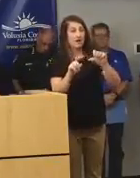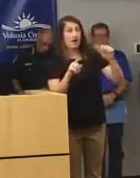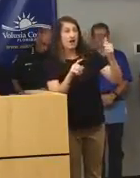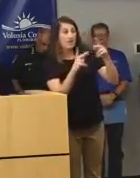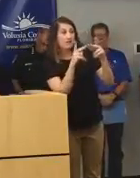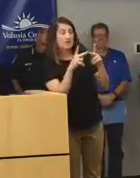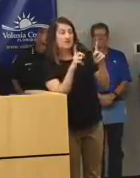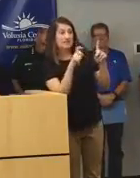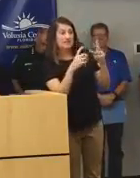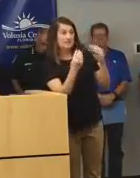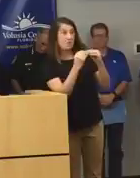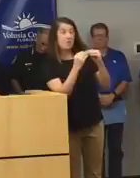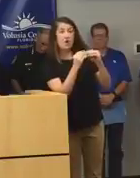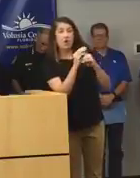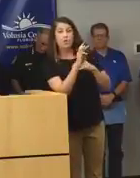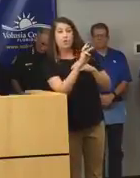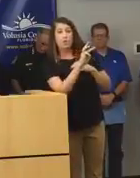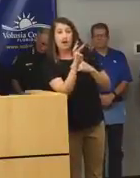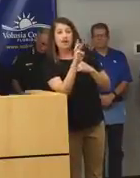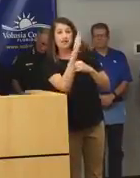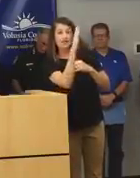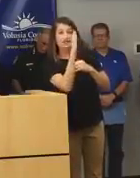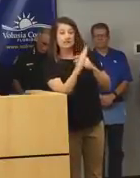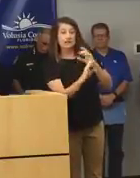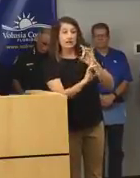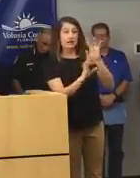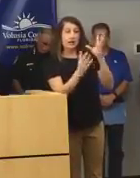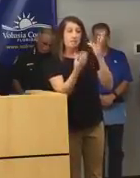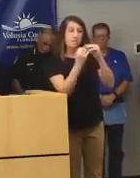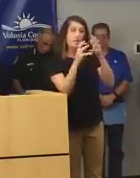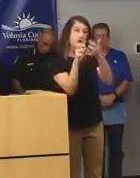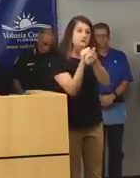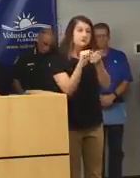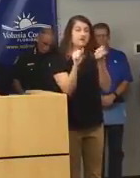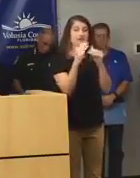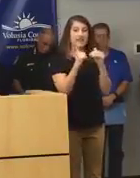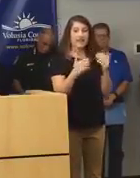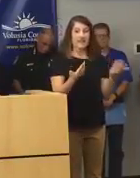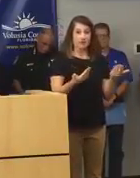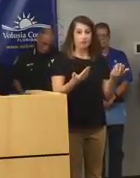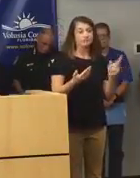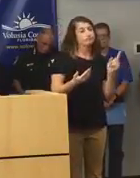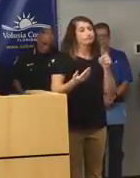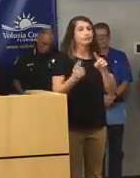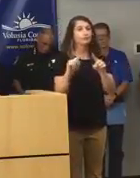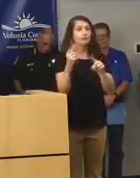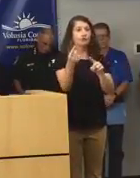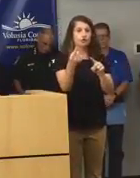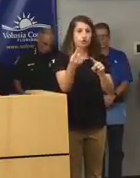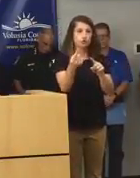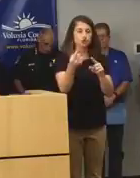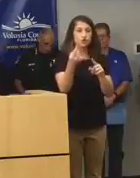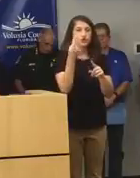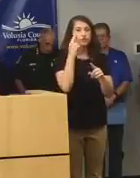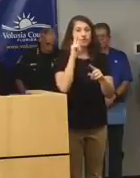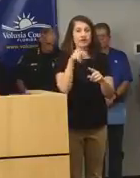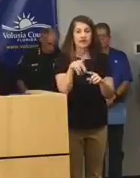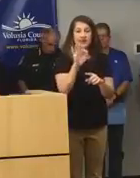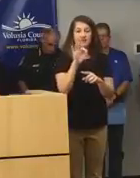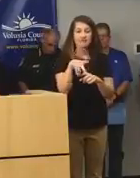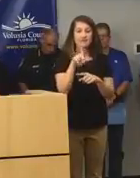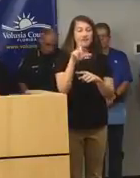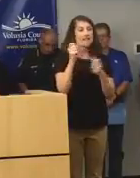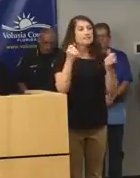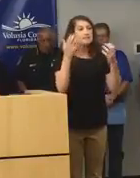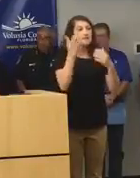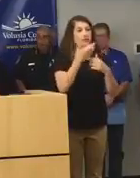communities, especially along the West Coast, got more heavily damaged than here. And you know, especially in the case of FP&L, a lot of